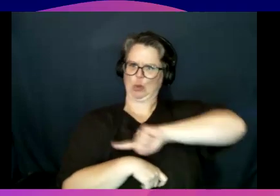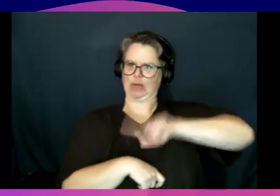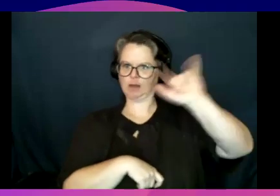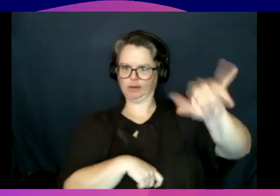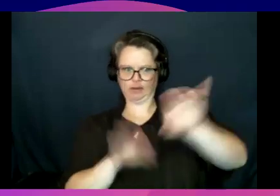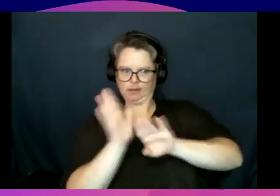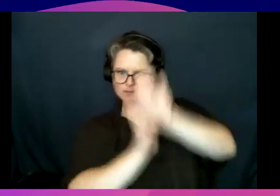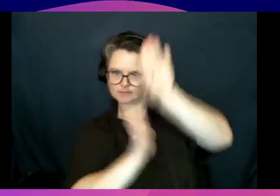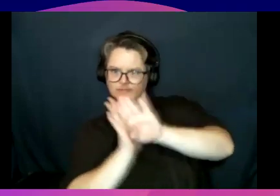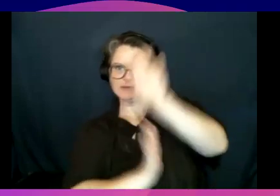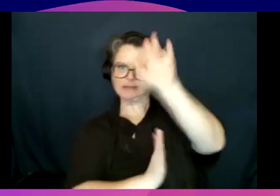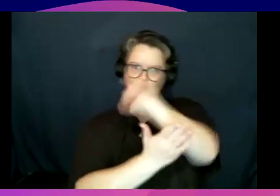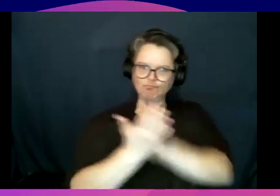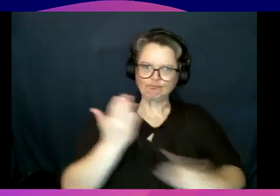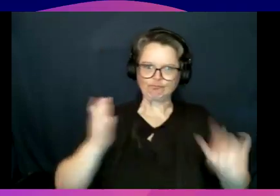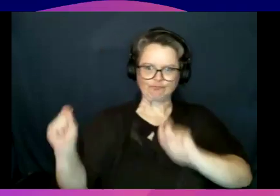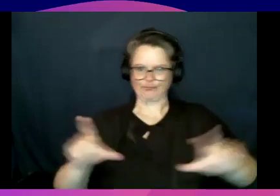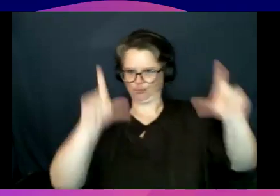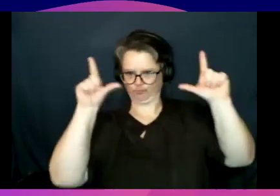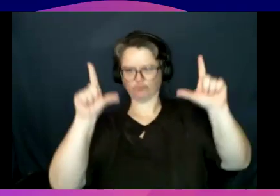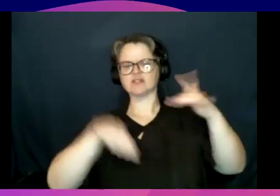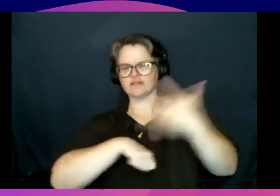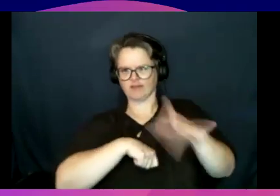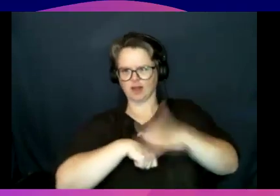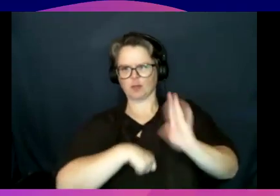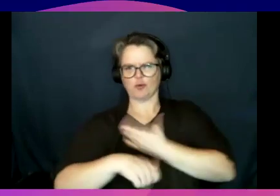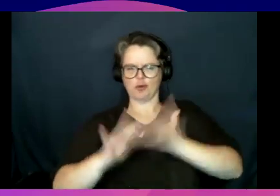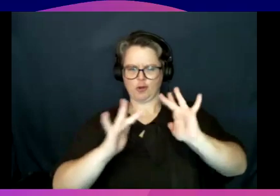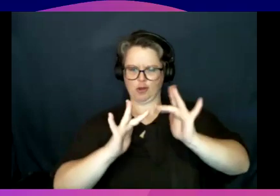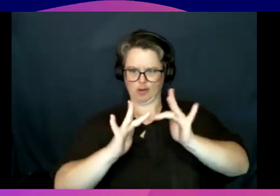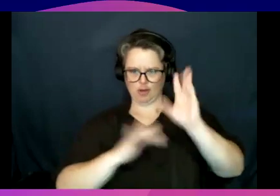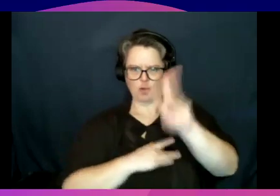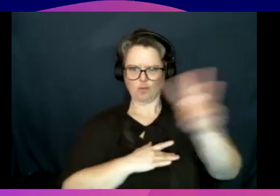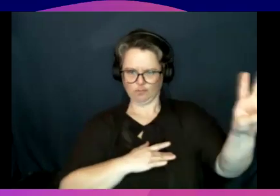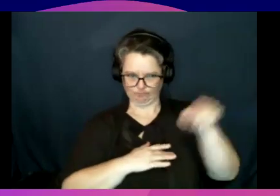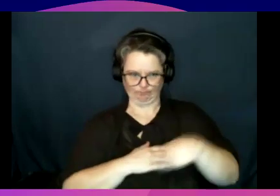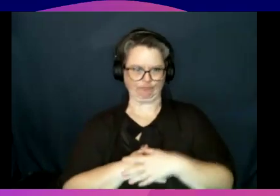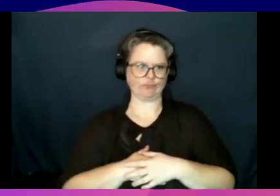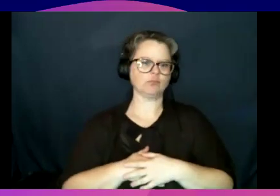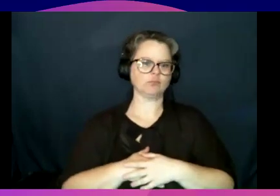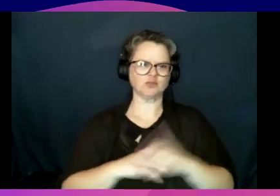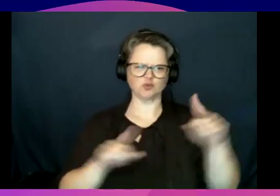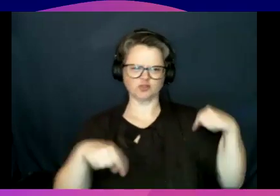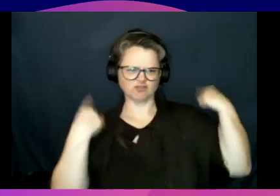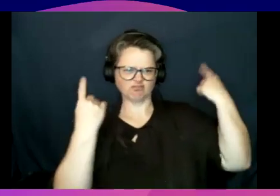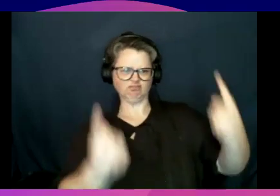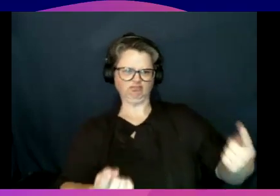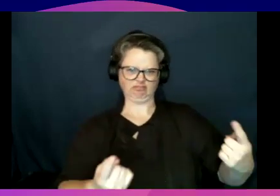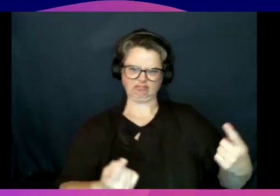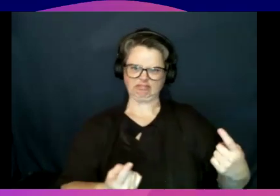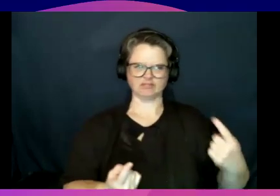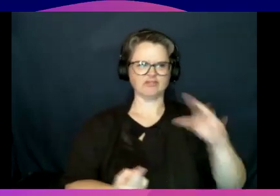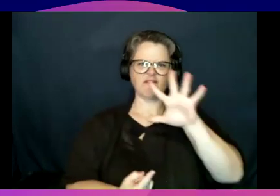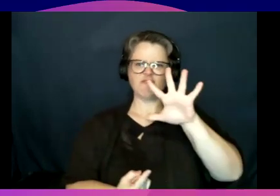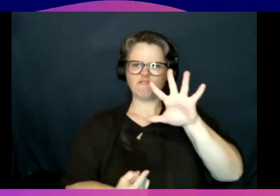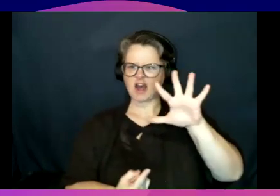other reports, studies, documents, projects that have been done over the last 5 or 6 years that have talked